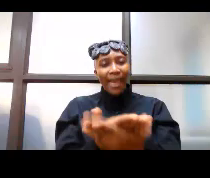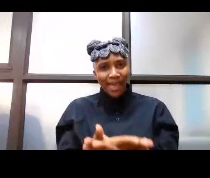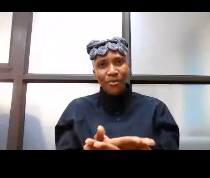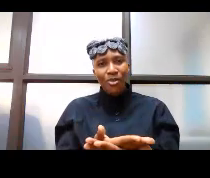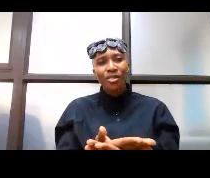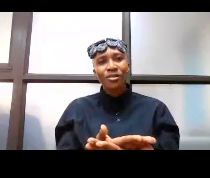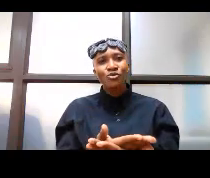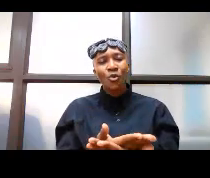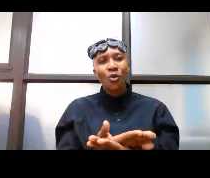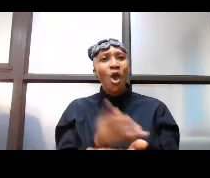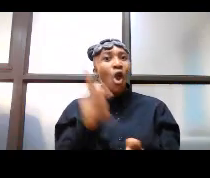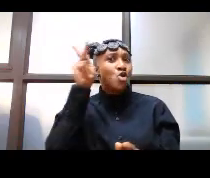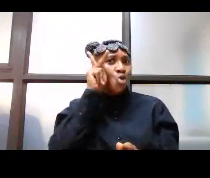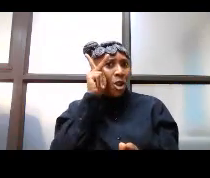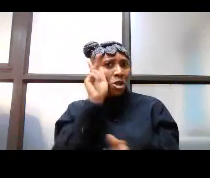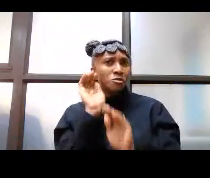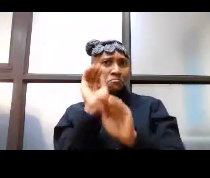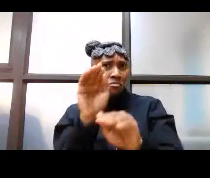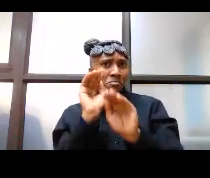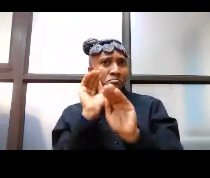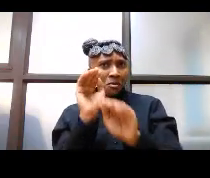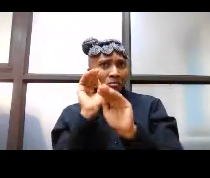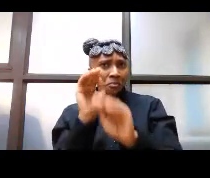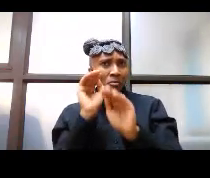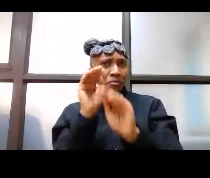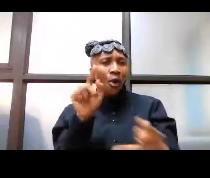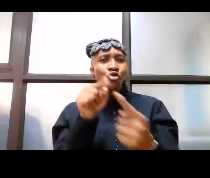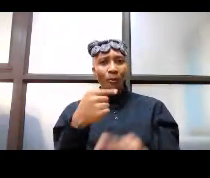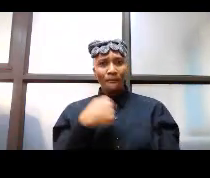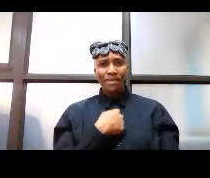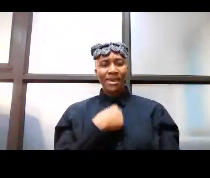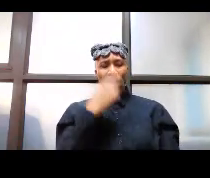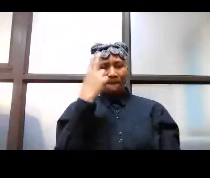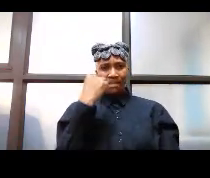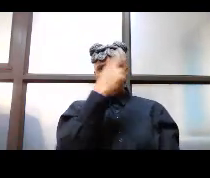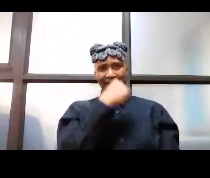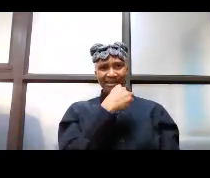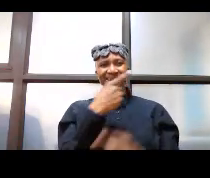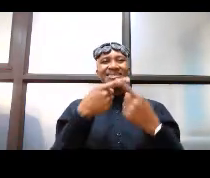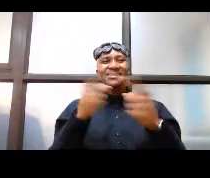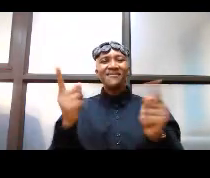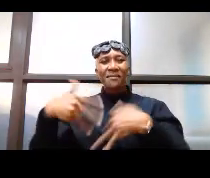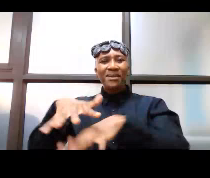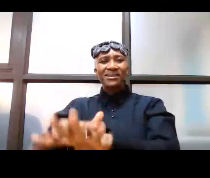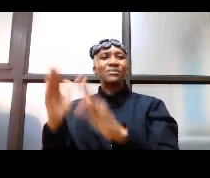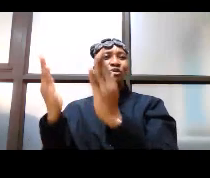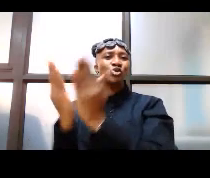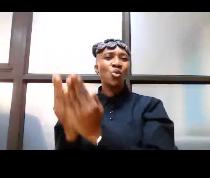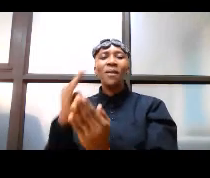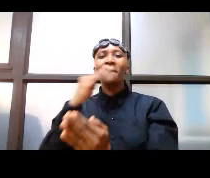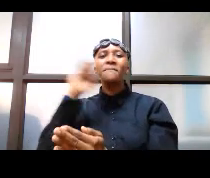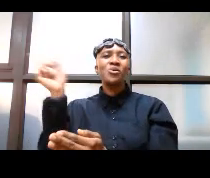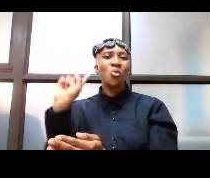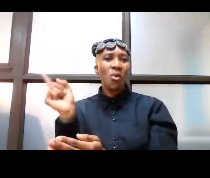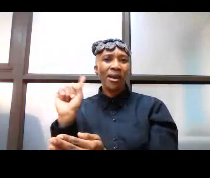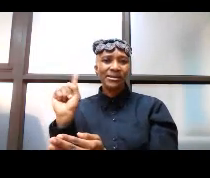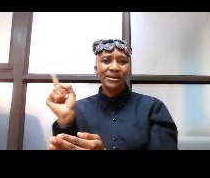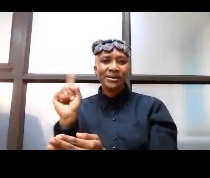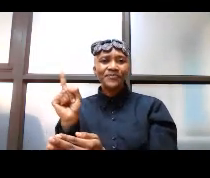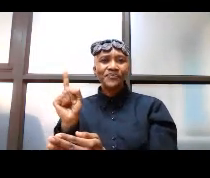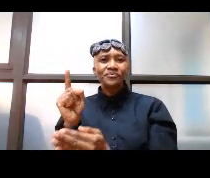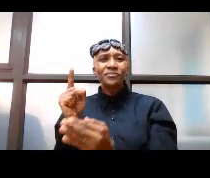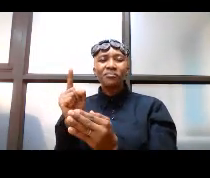transfer knowledge easily to Benedict, who's blind, unlike in a mainstream school where the conventional method